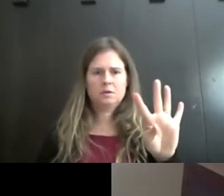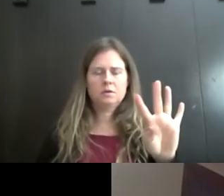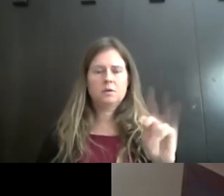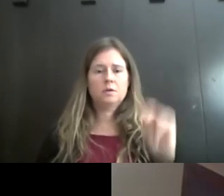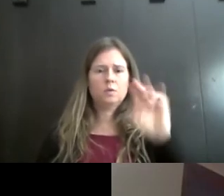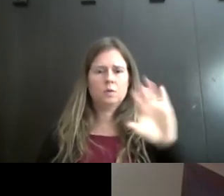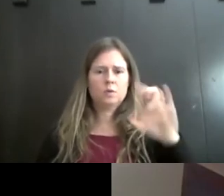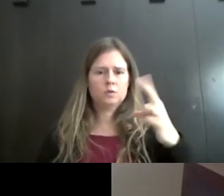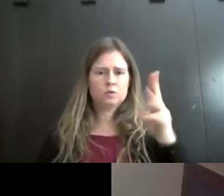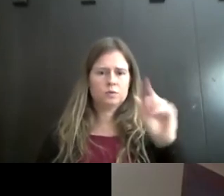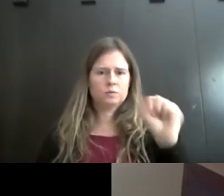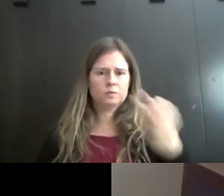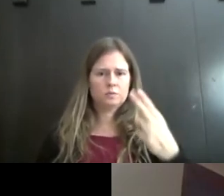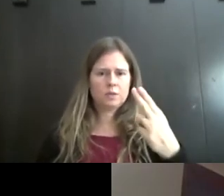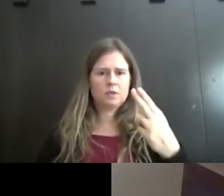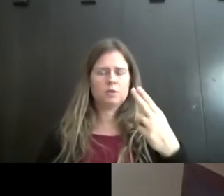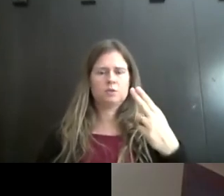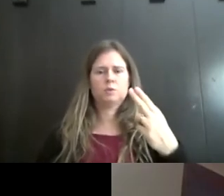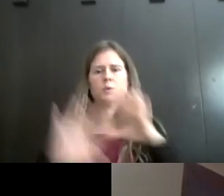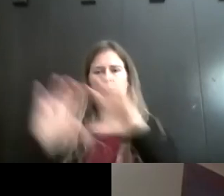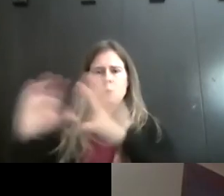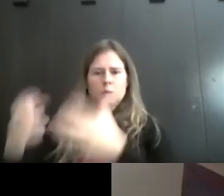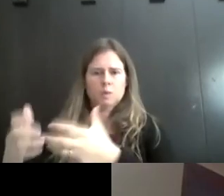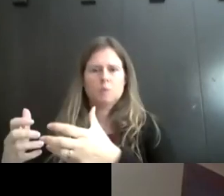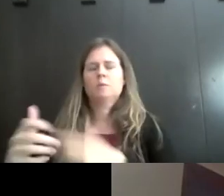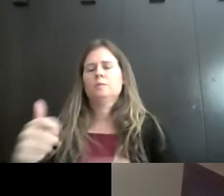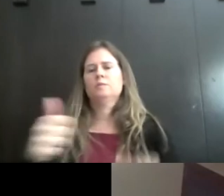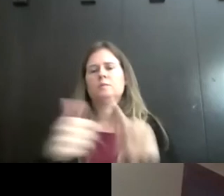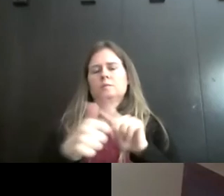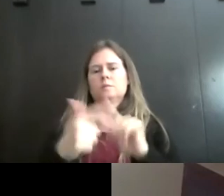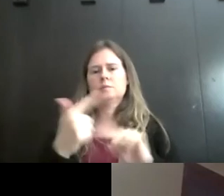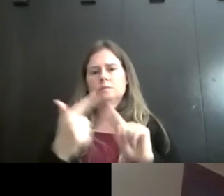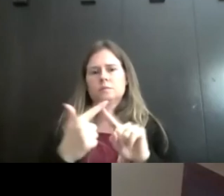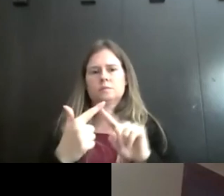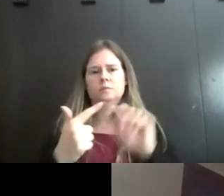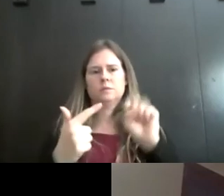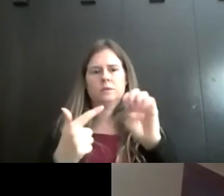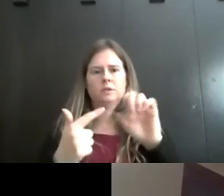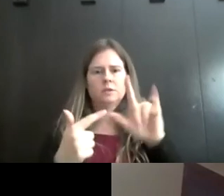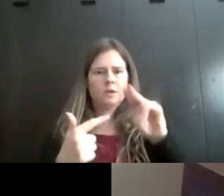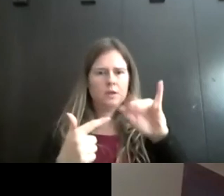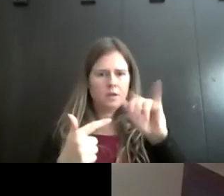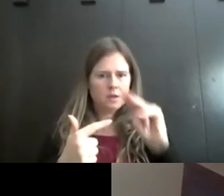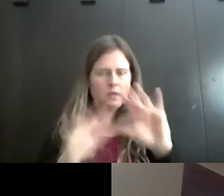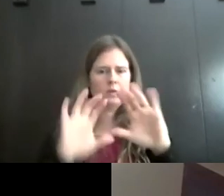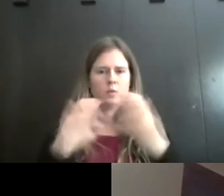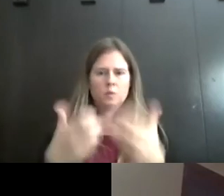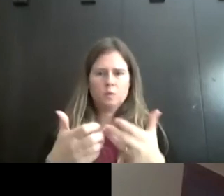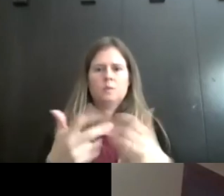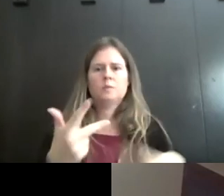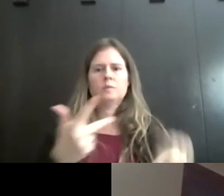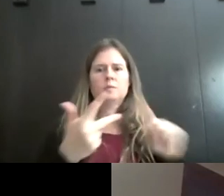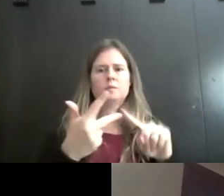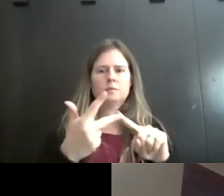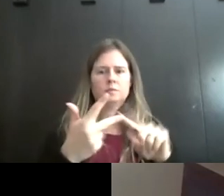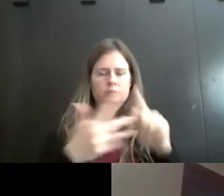a couple of Northern Chumash tribal groups. There's Salinian tribal groups. But just to